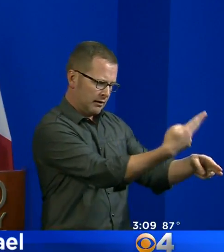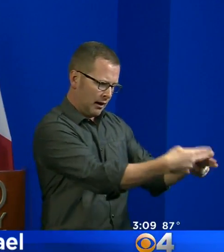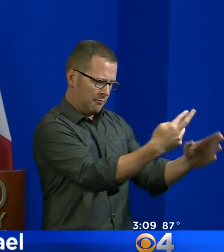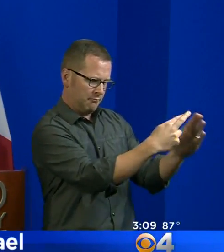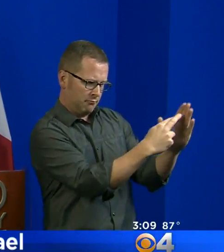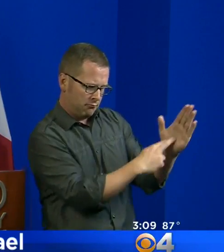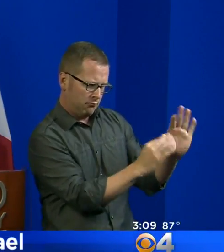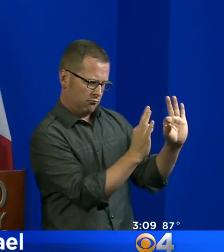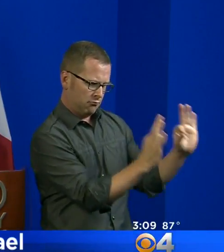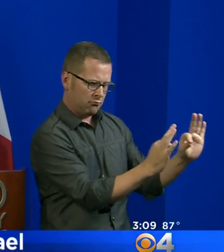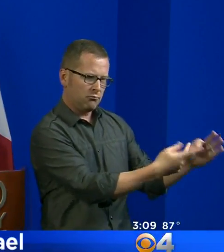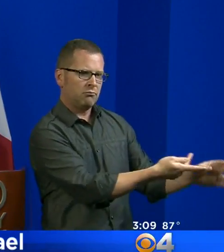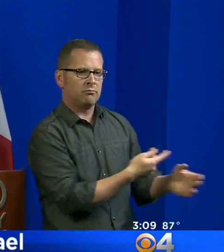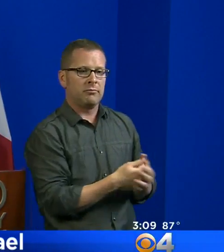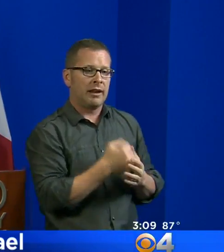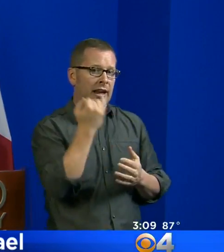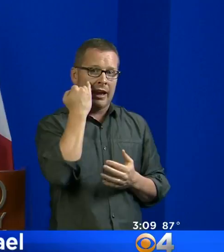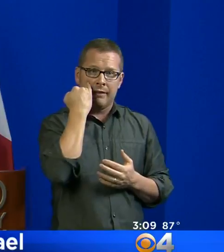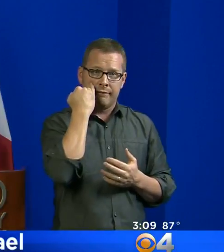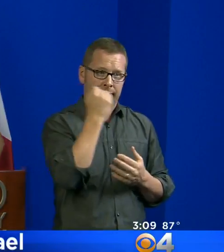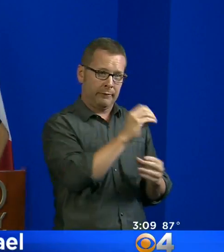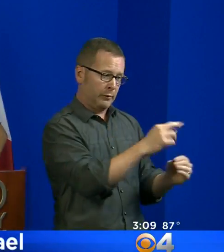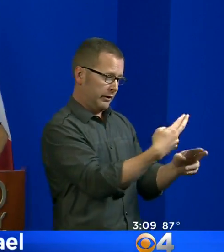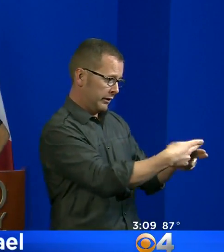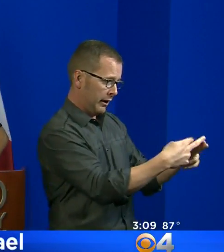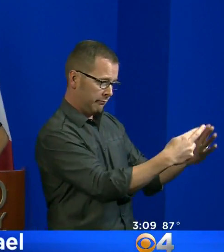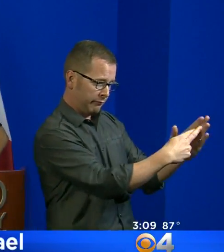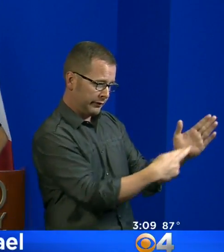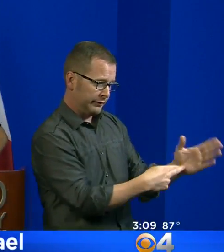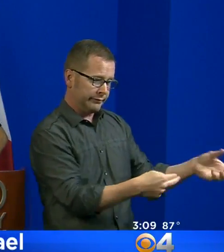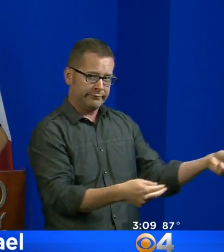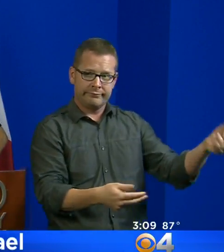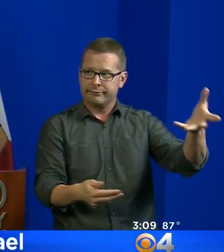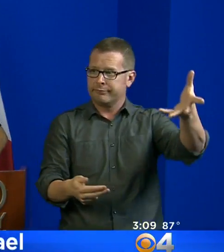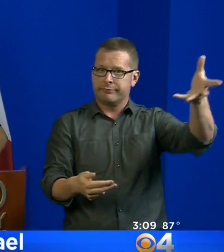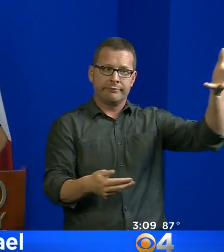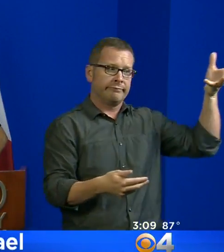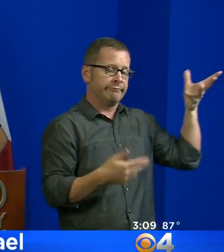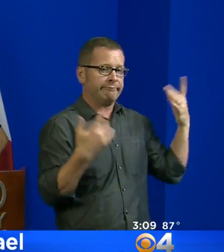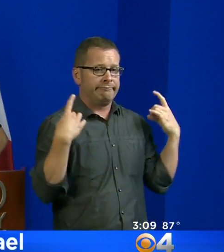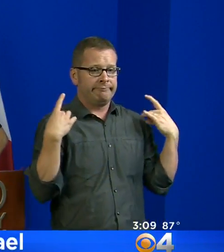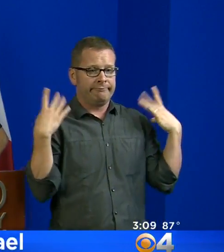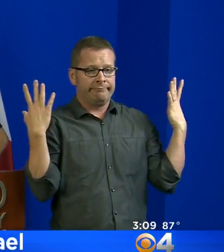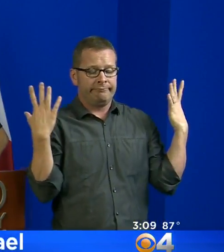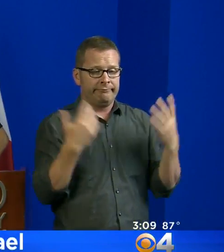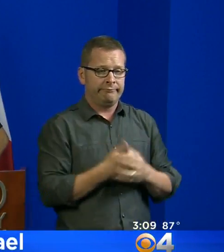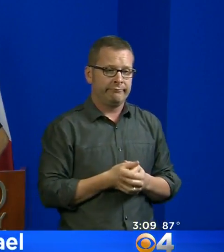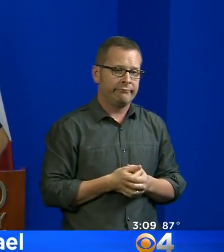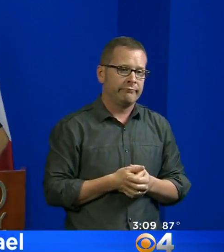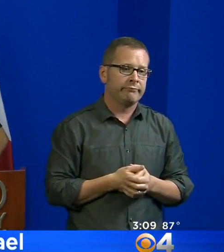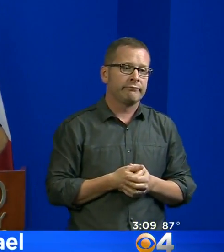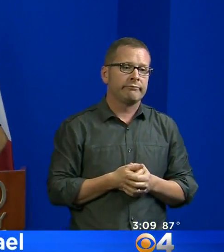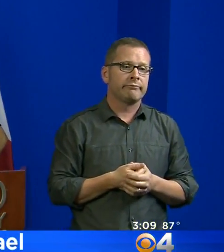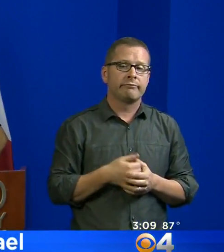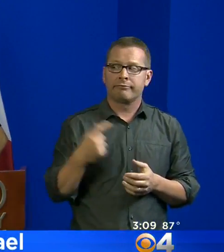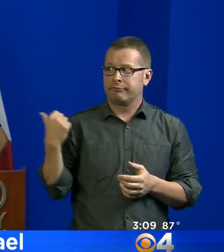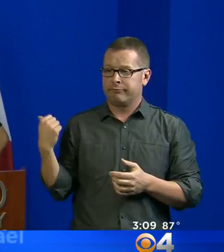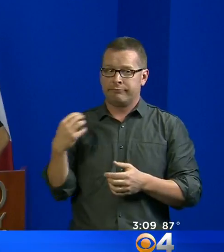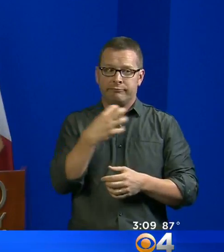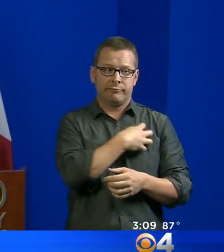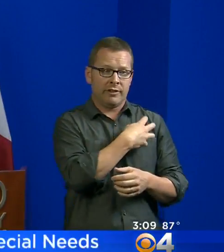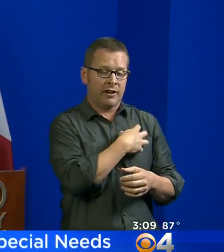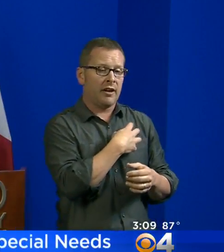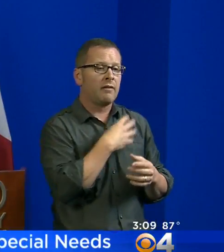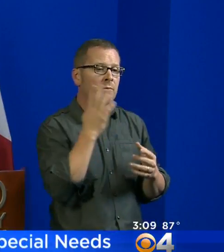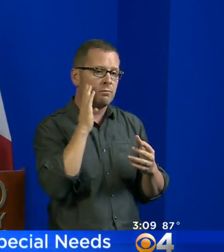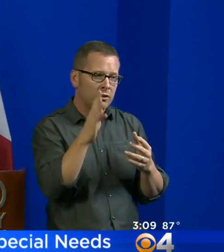The Broward Sheriff's Office will be having a conference call. Myself and the undersheriff, we will be speaking with all the police chiefs in Broward